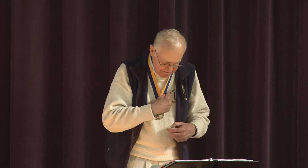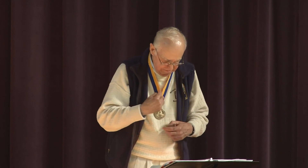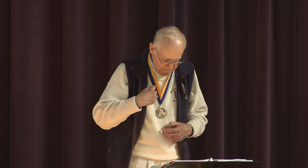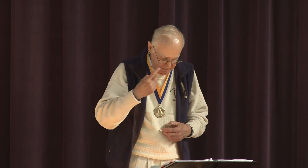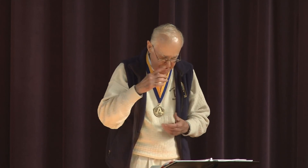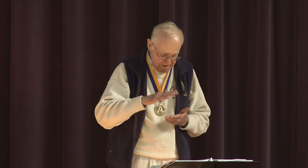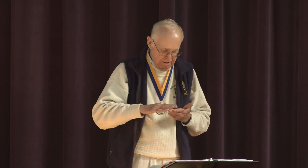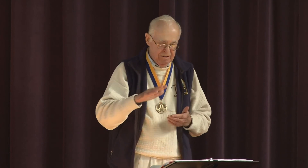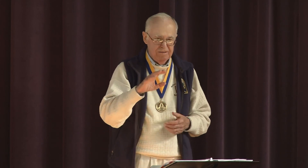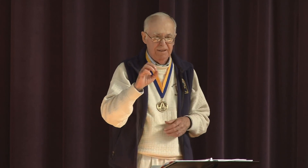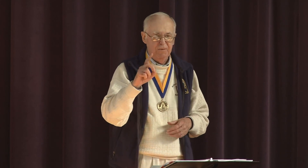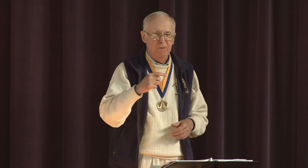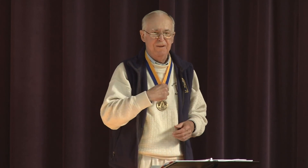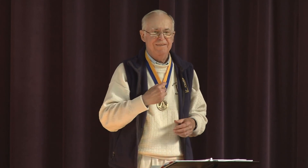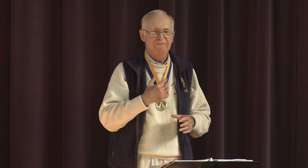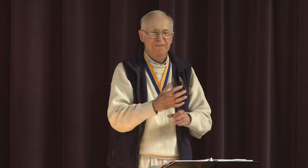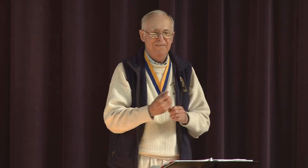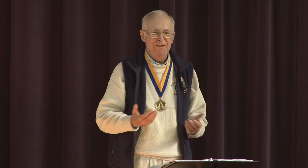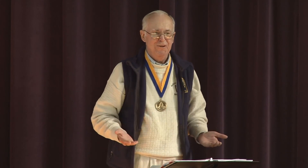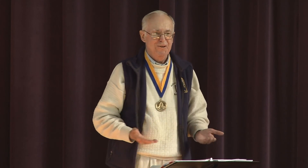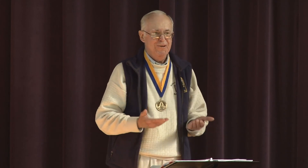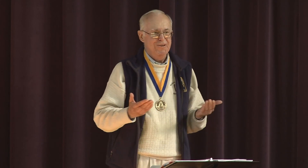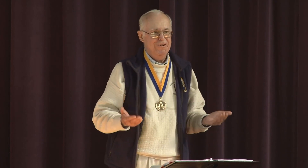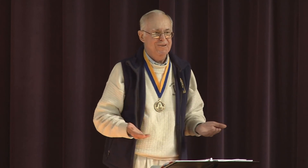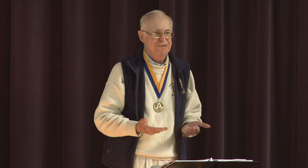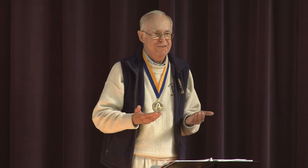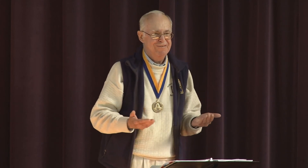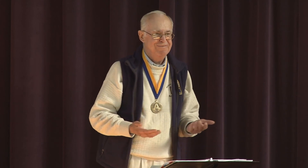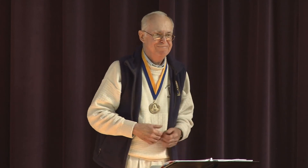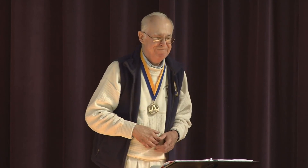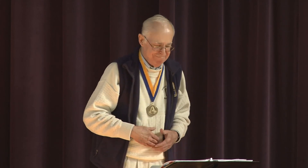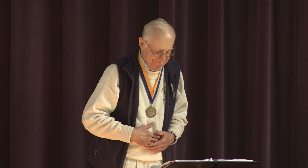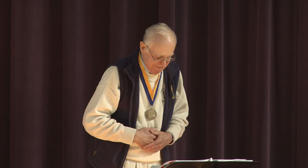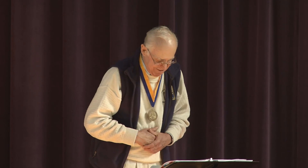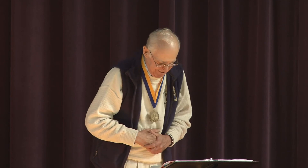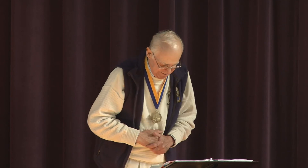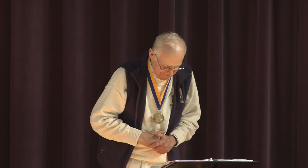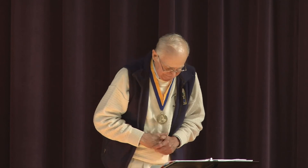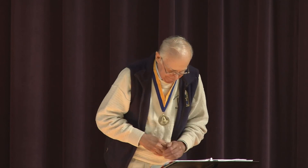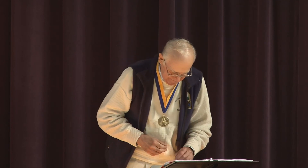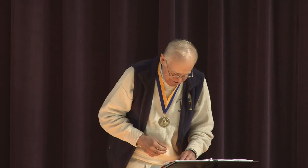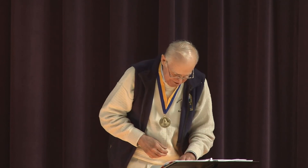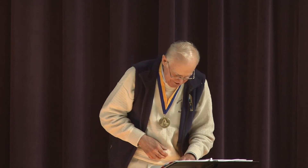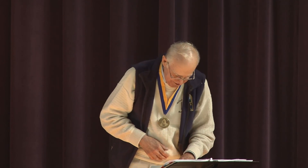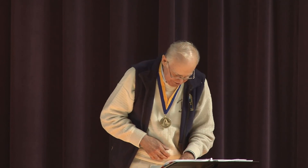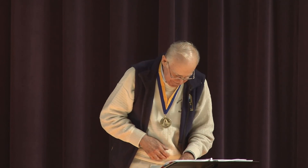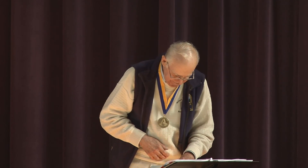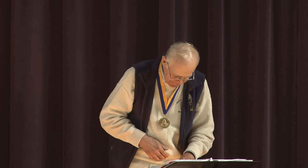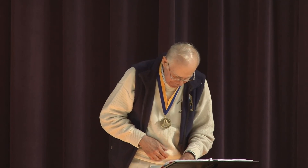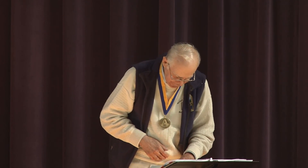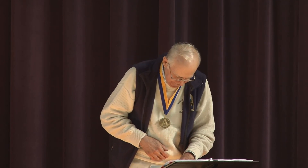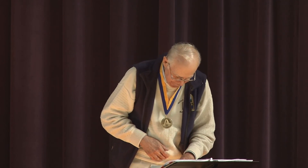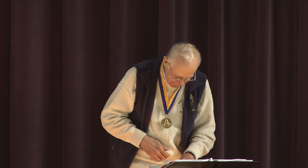the opportunities afforded to us with the college education that we received while students here.